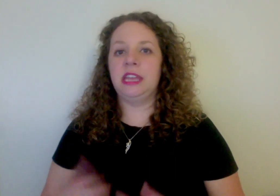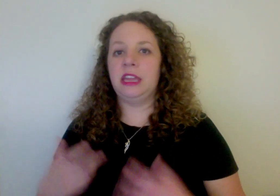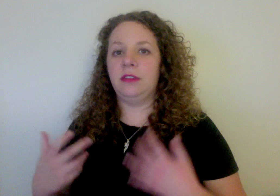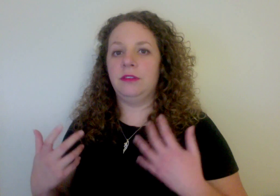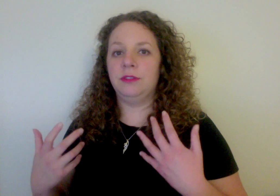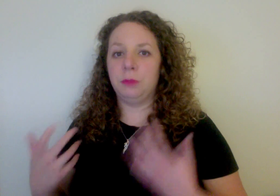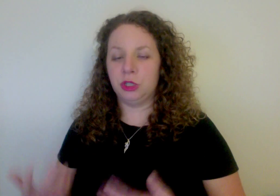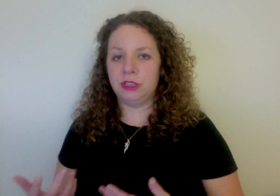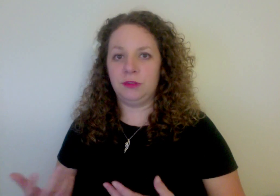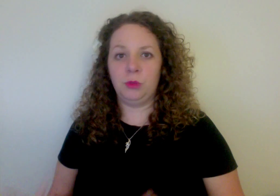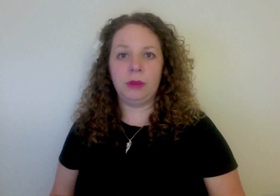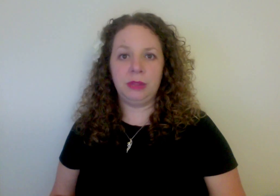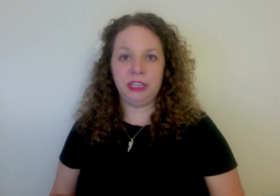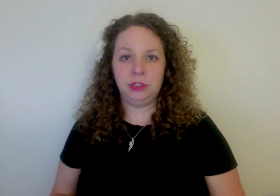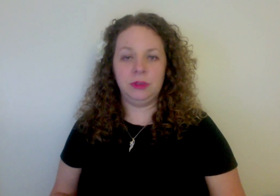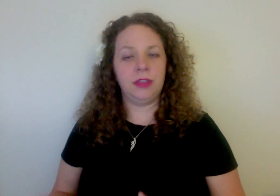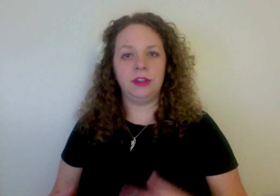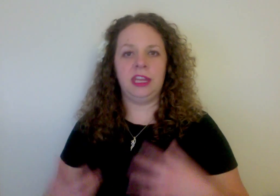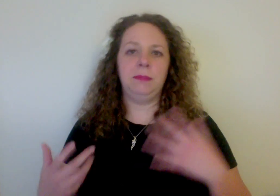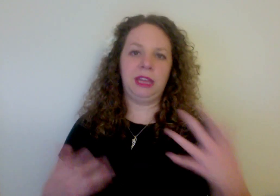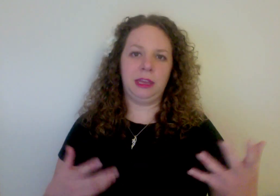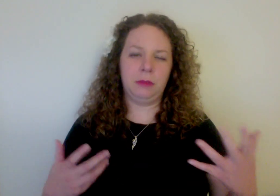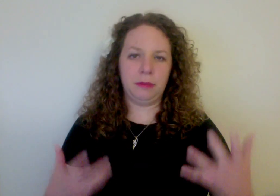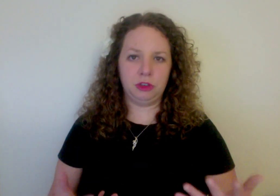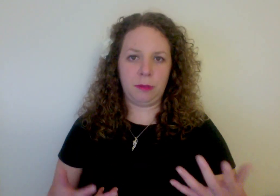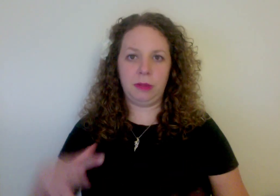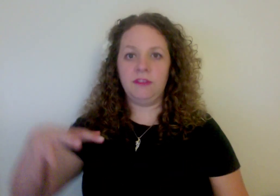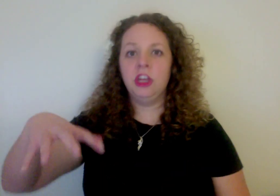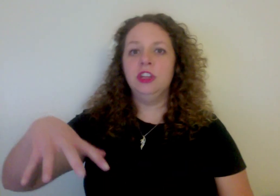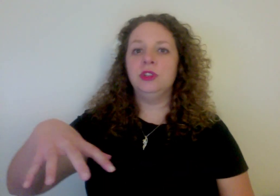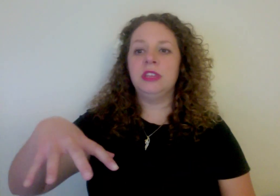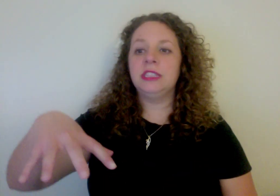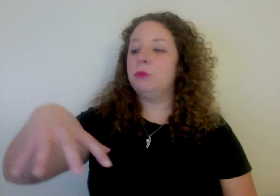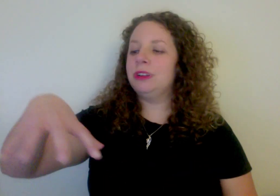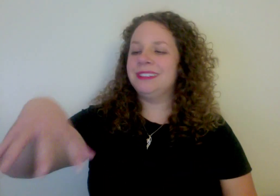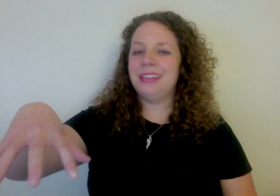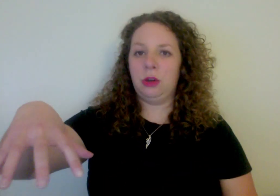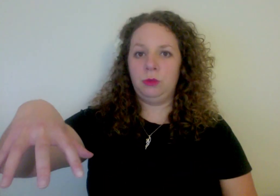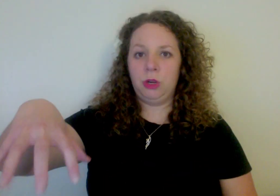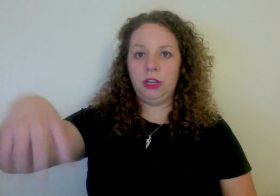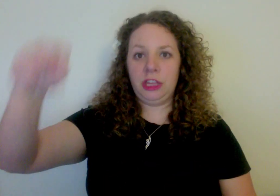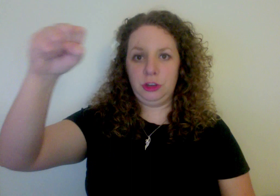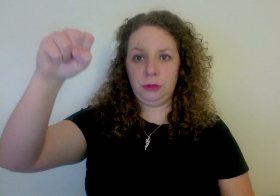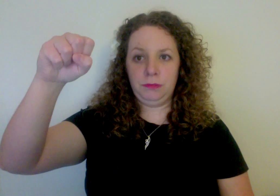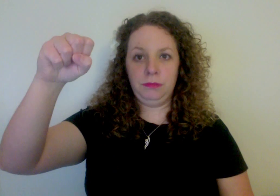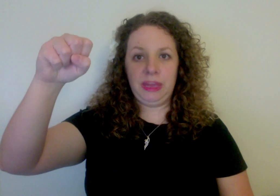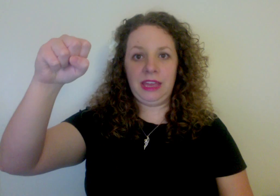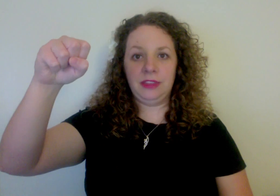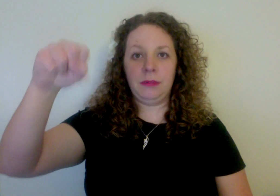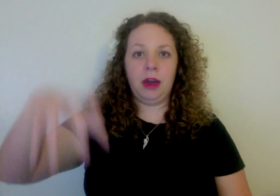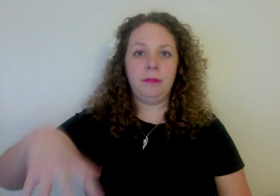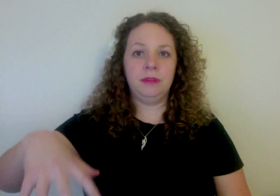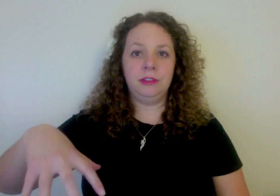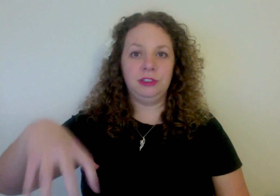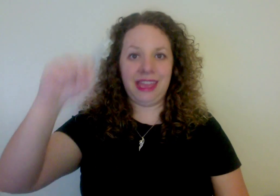taking the person from one place to another, like picking them up and dropping them off. So that's more downward and you're picking them up. You're taking